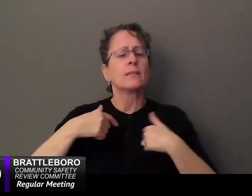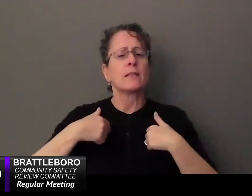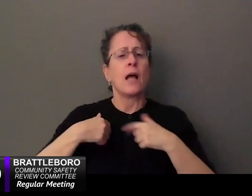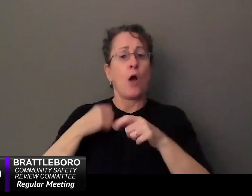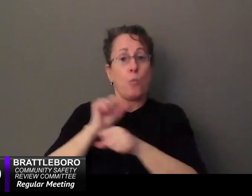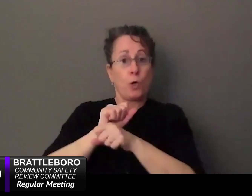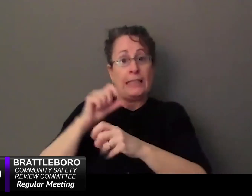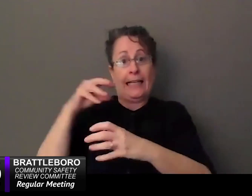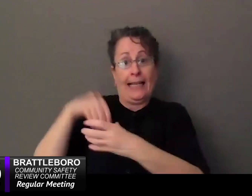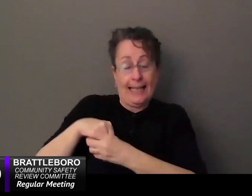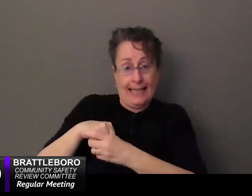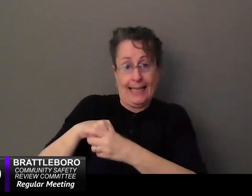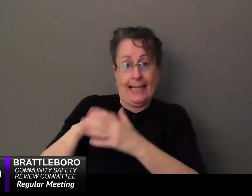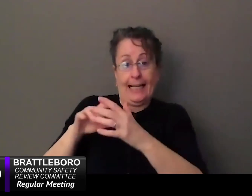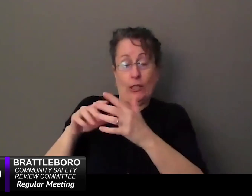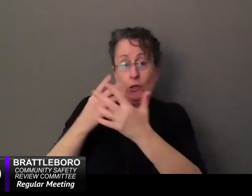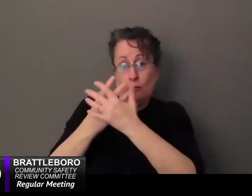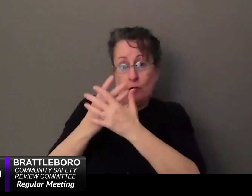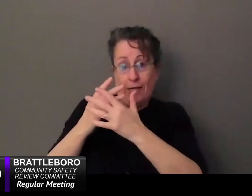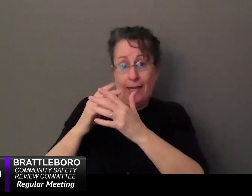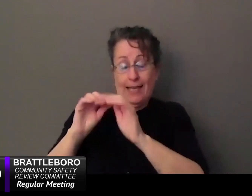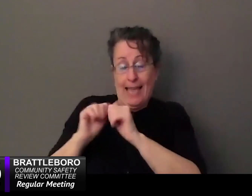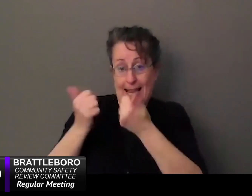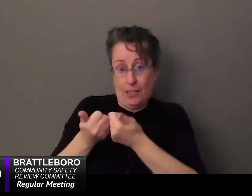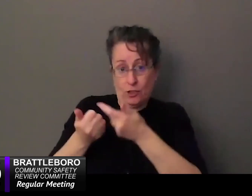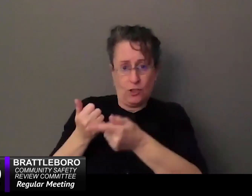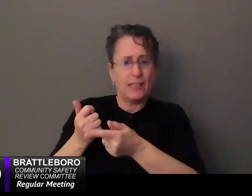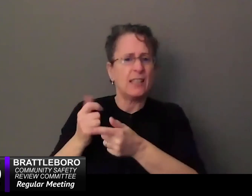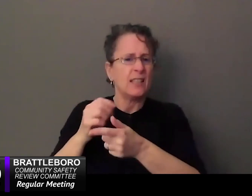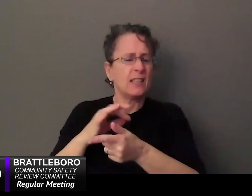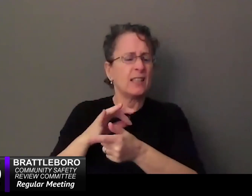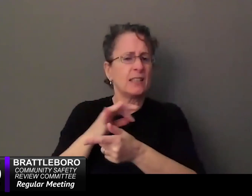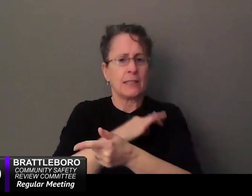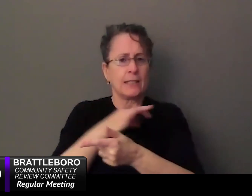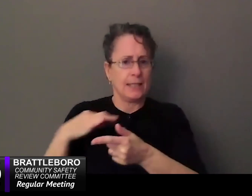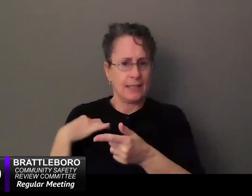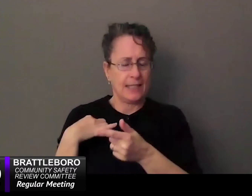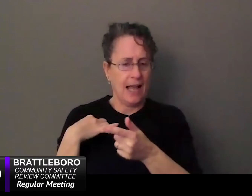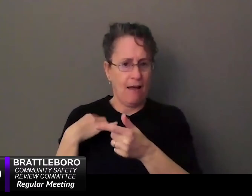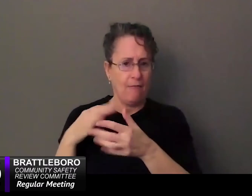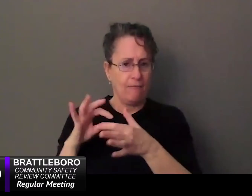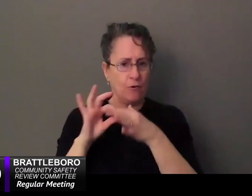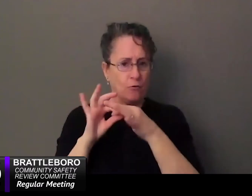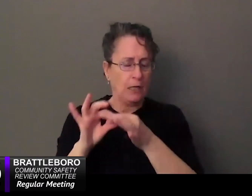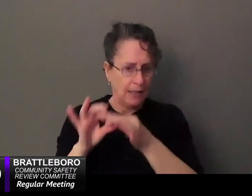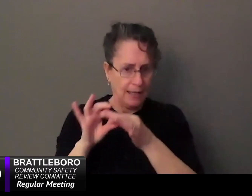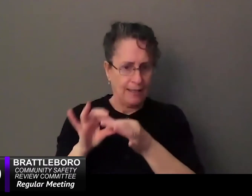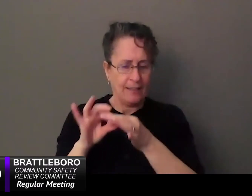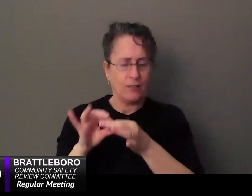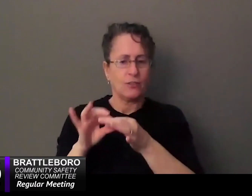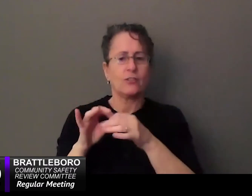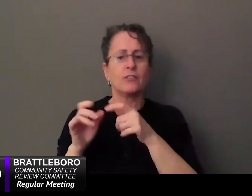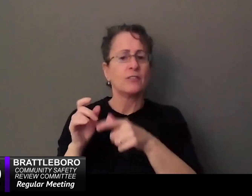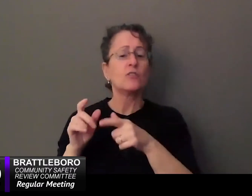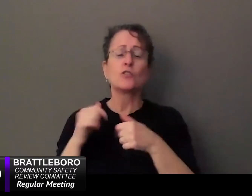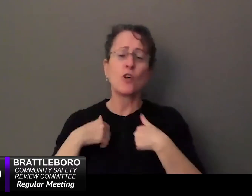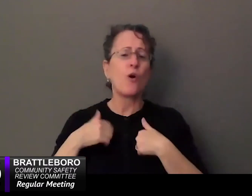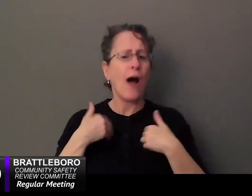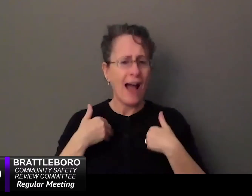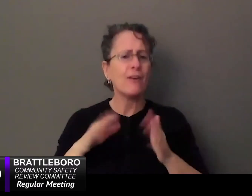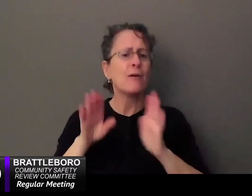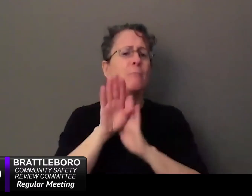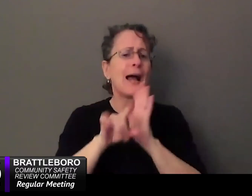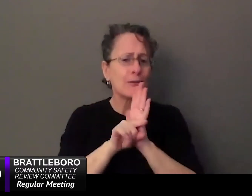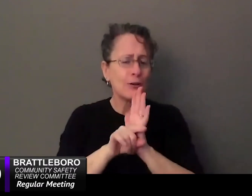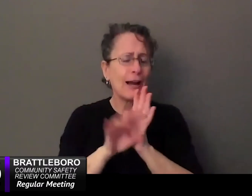put all that in a resume to the board so you know what conflicts or what background I might